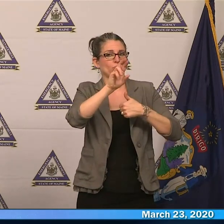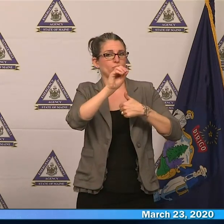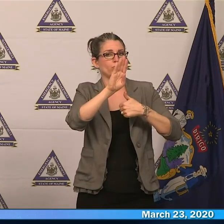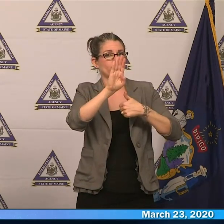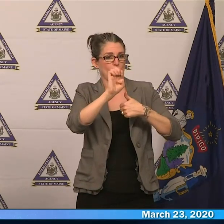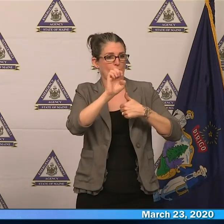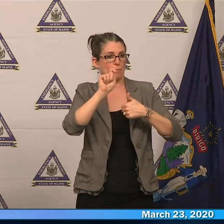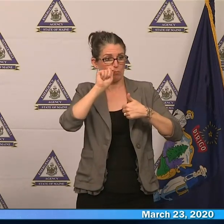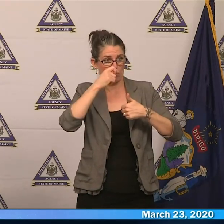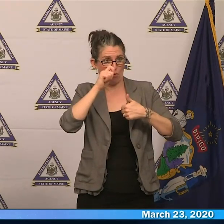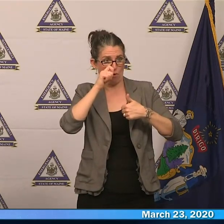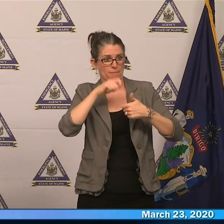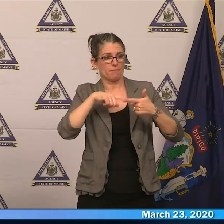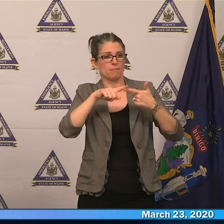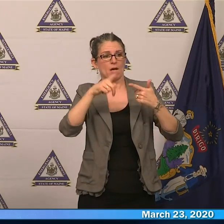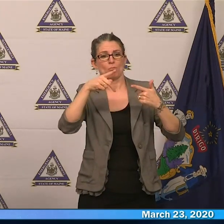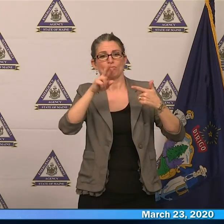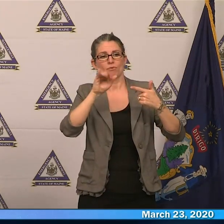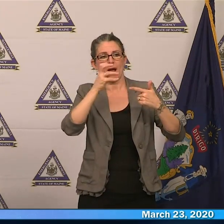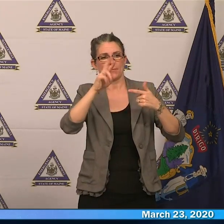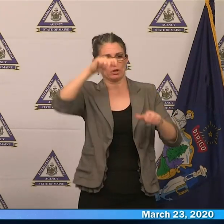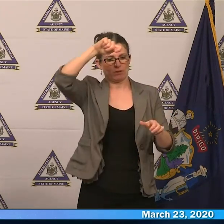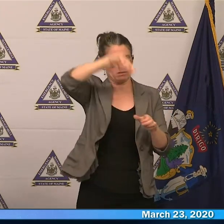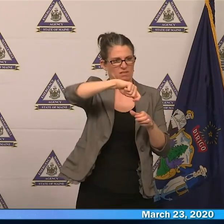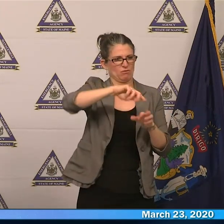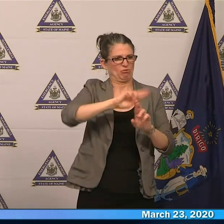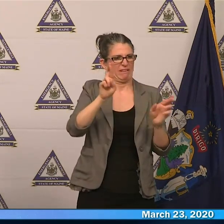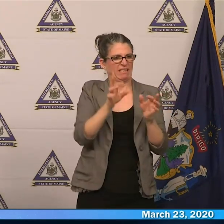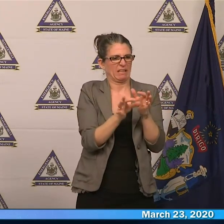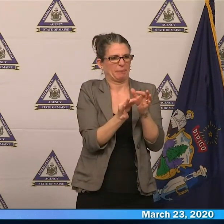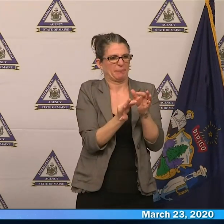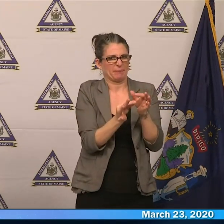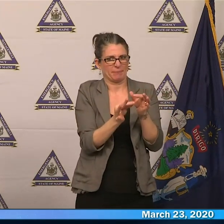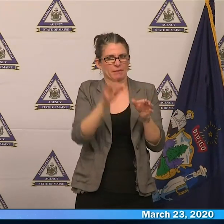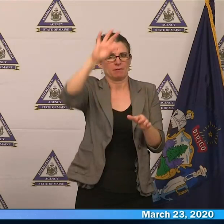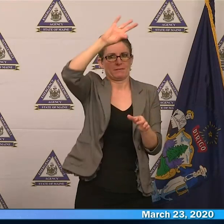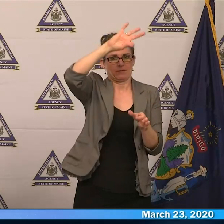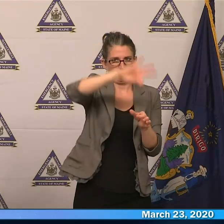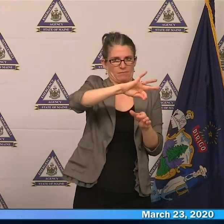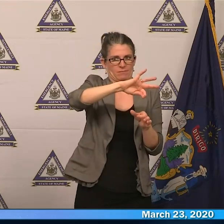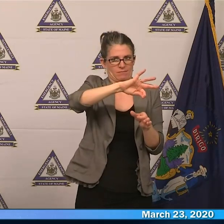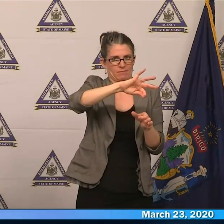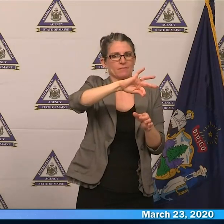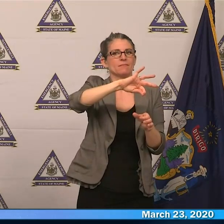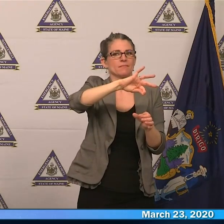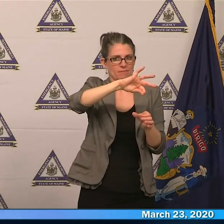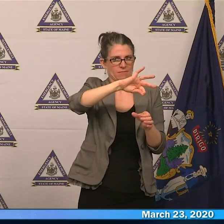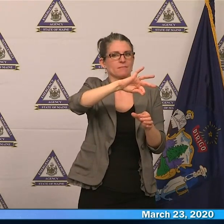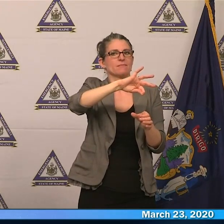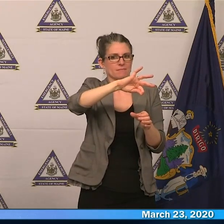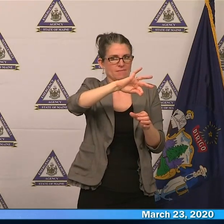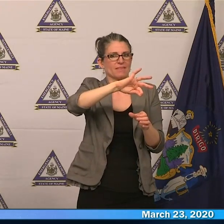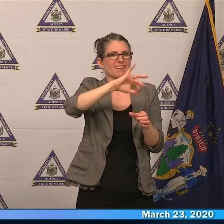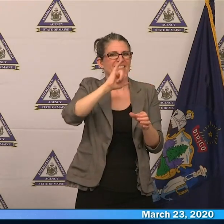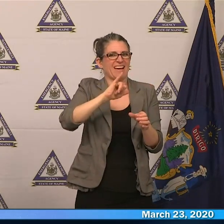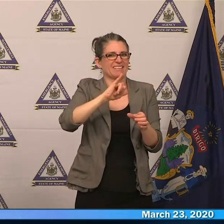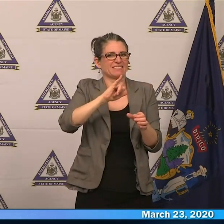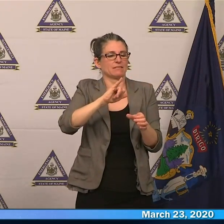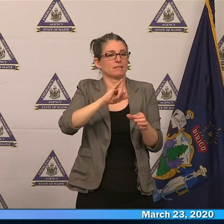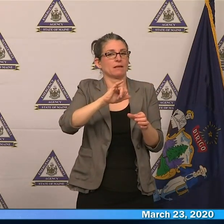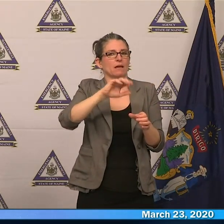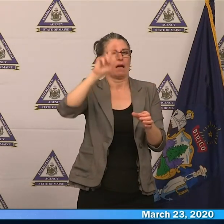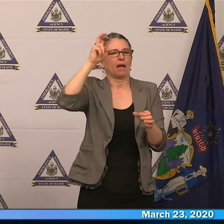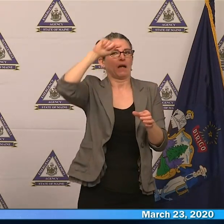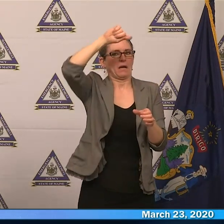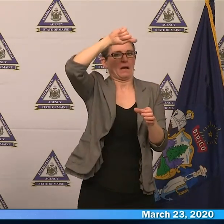we compare any sample against to see whether it is COVID-19 or something else. But in order to get us to that point, we have